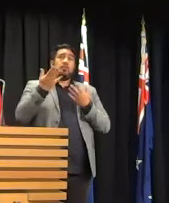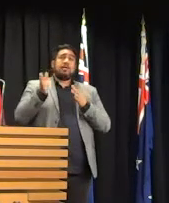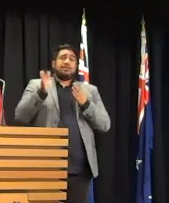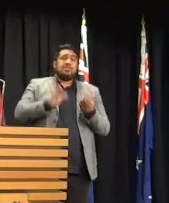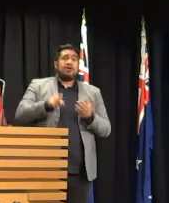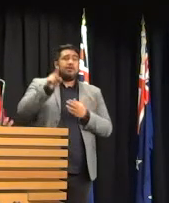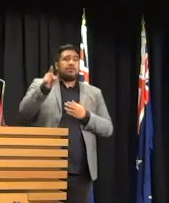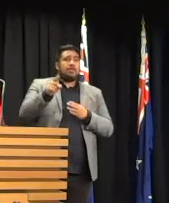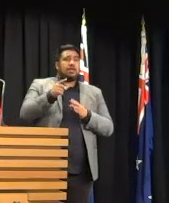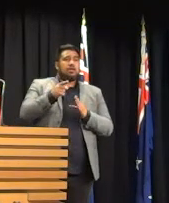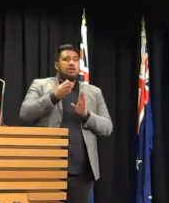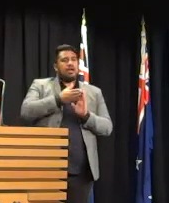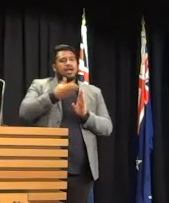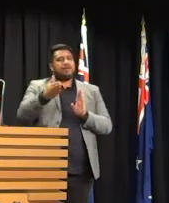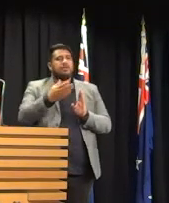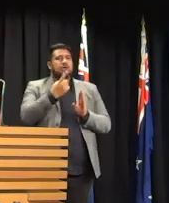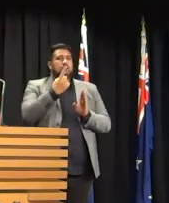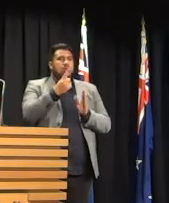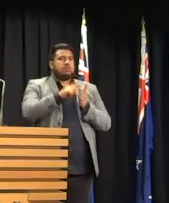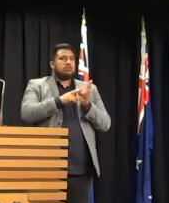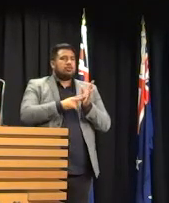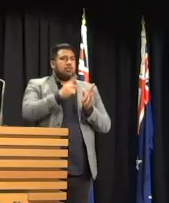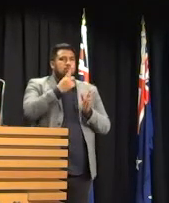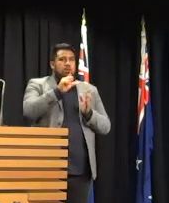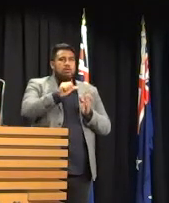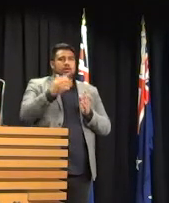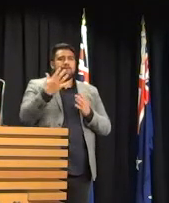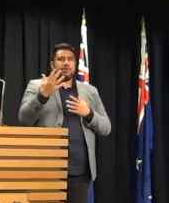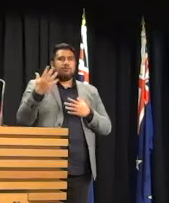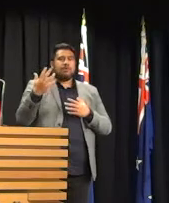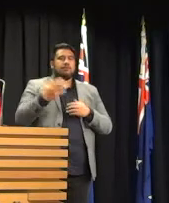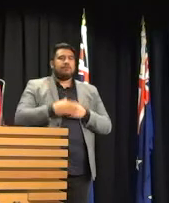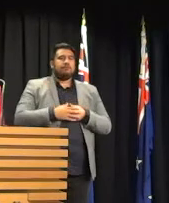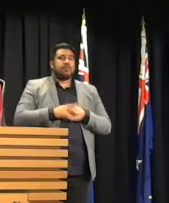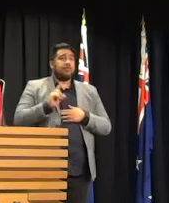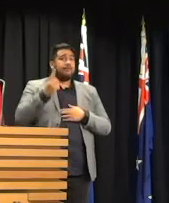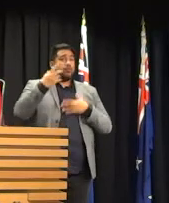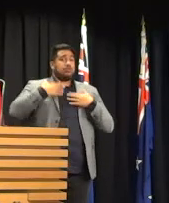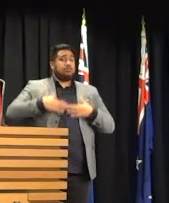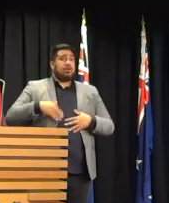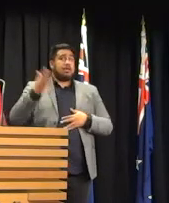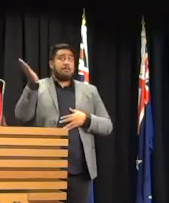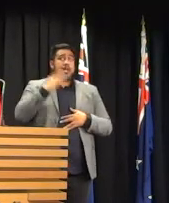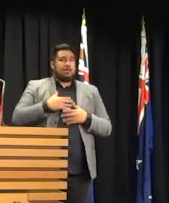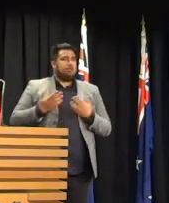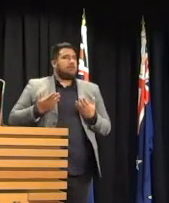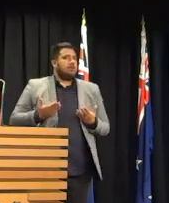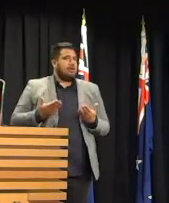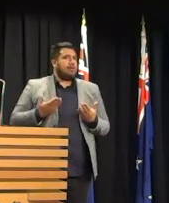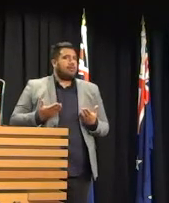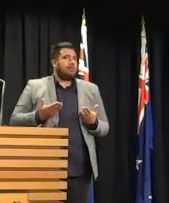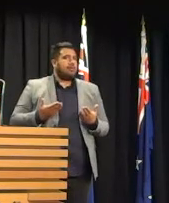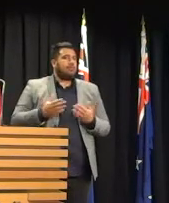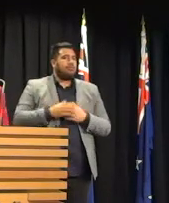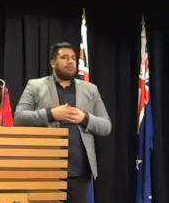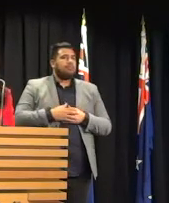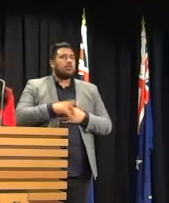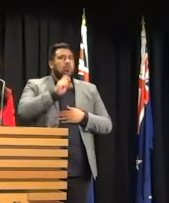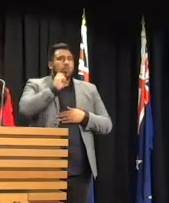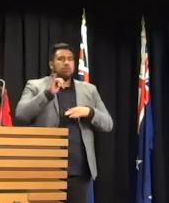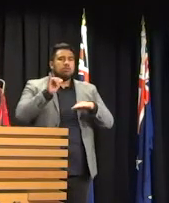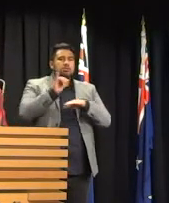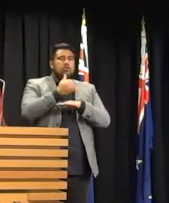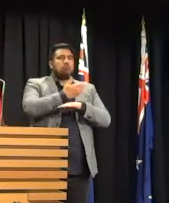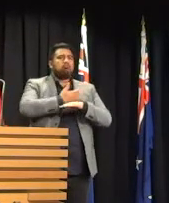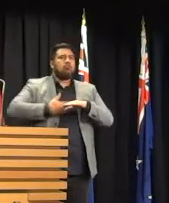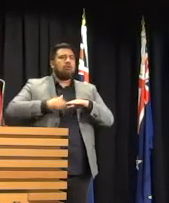1955. The first of these repatriations is happening right now as we speak. A Royal New